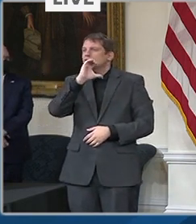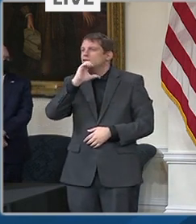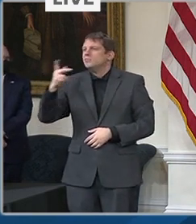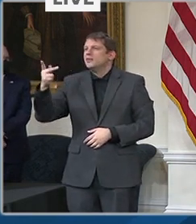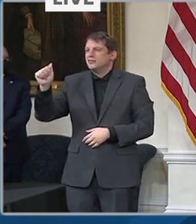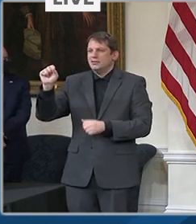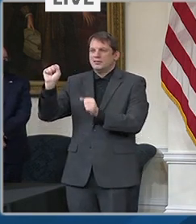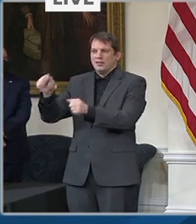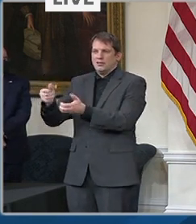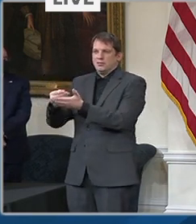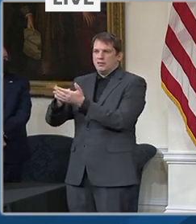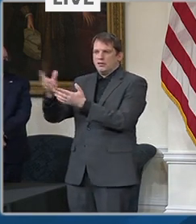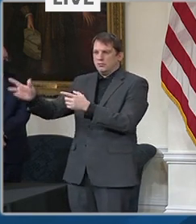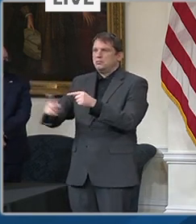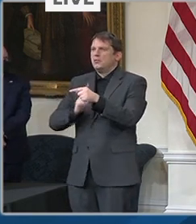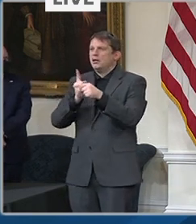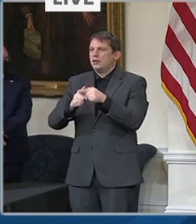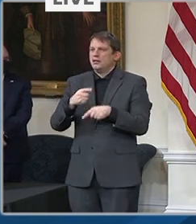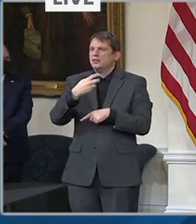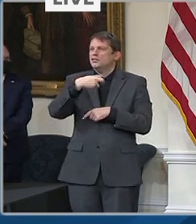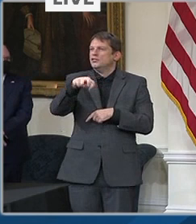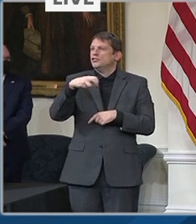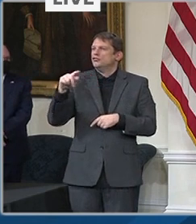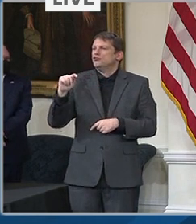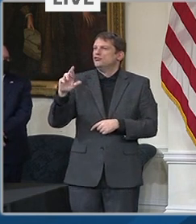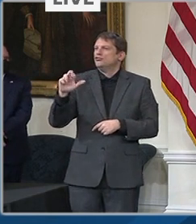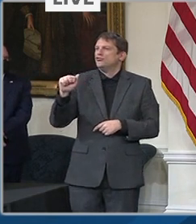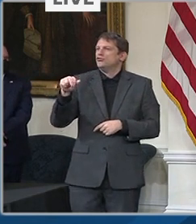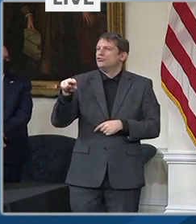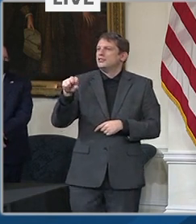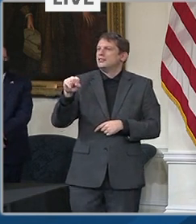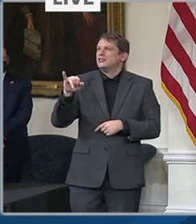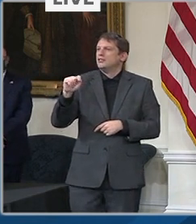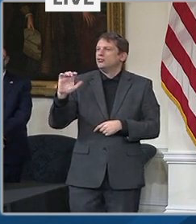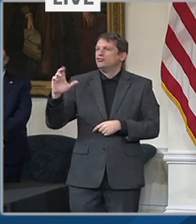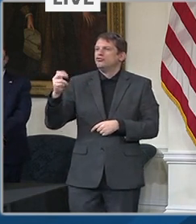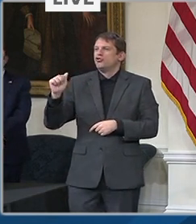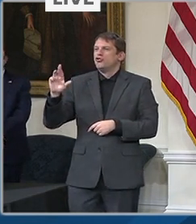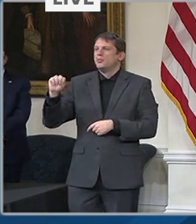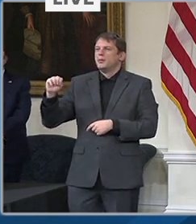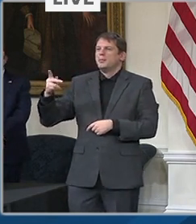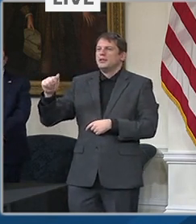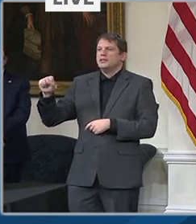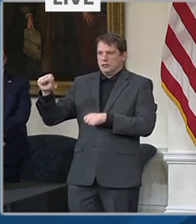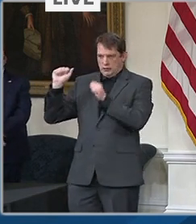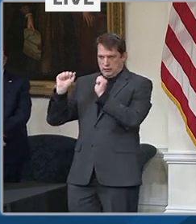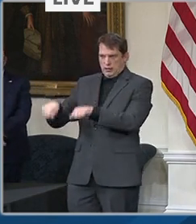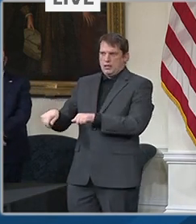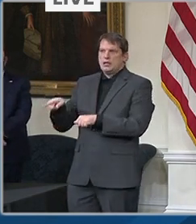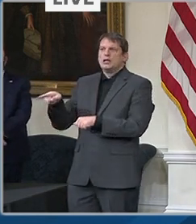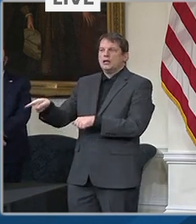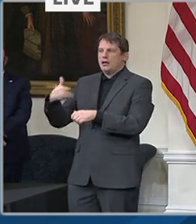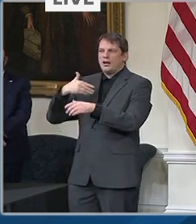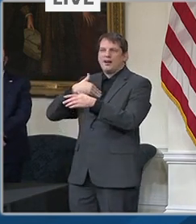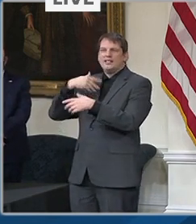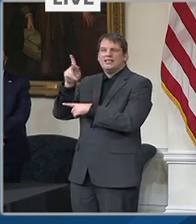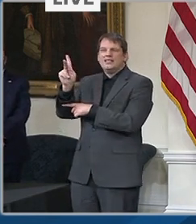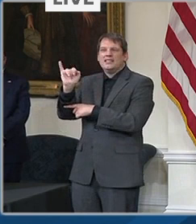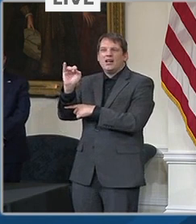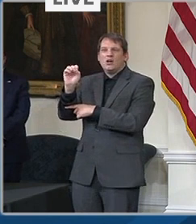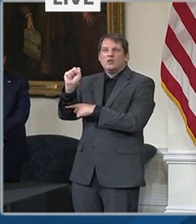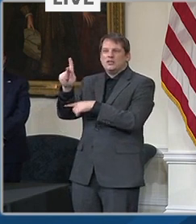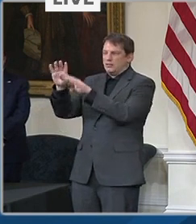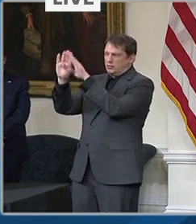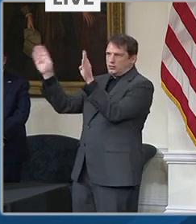be purchased through our Charm Pass, our mobile transit fare app, or from a ticket vending location at one of our light rail or metro stations. For our